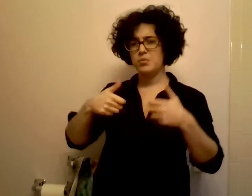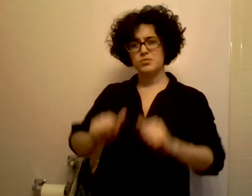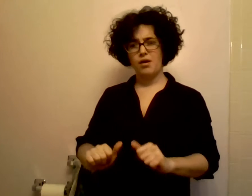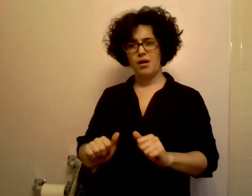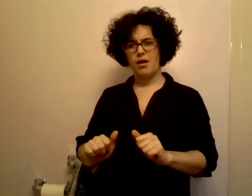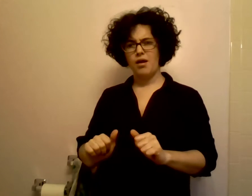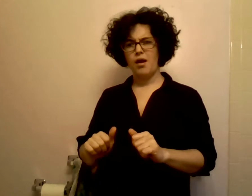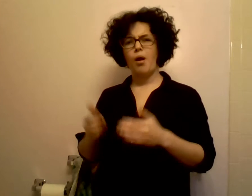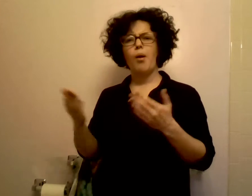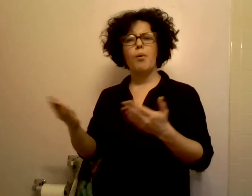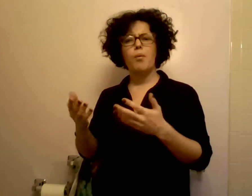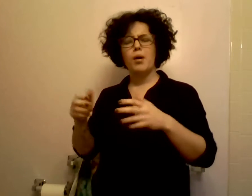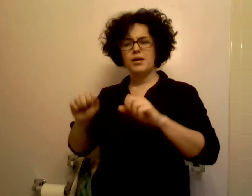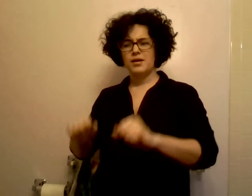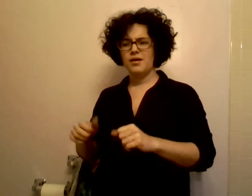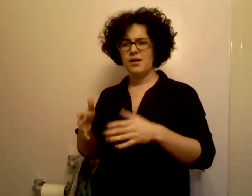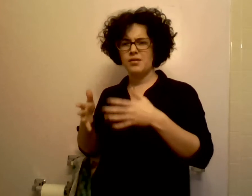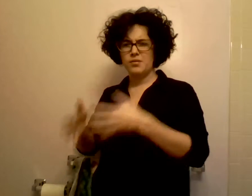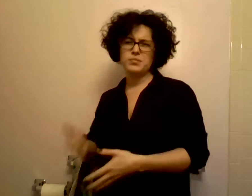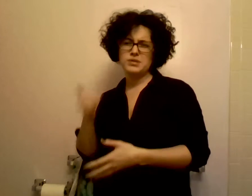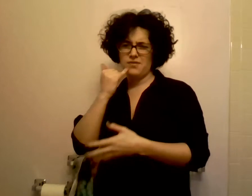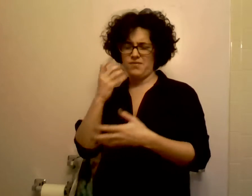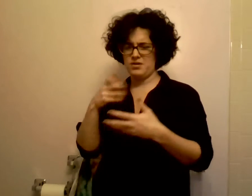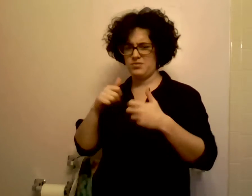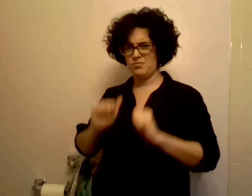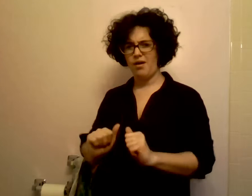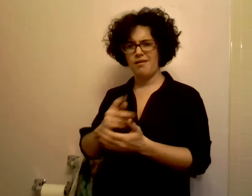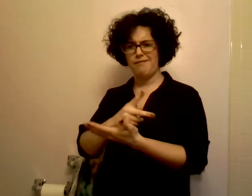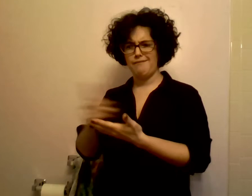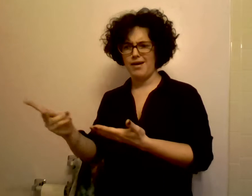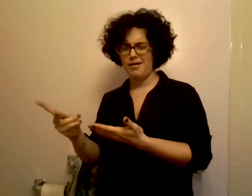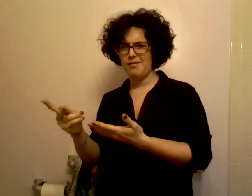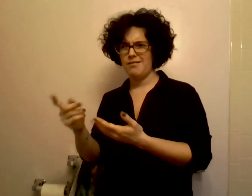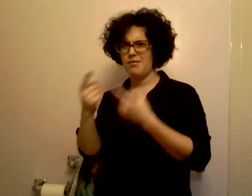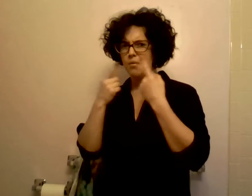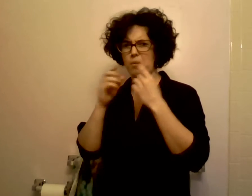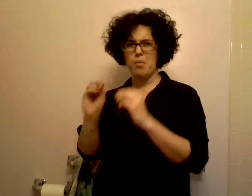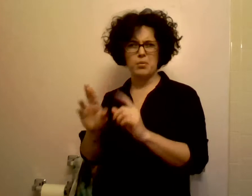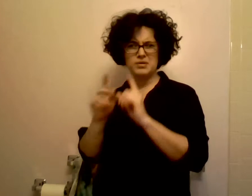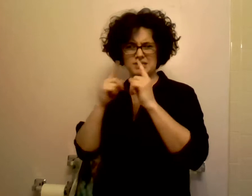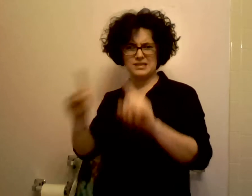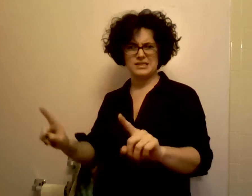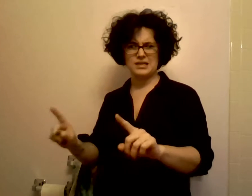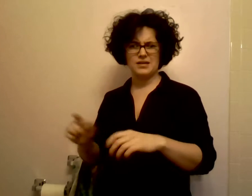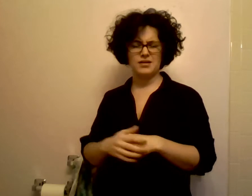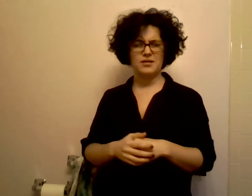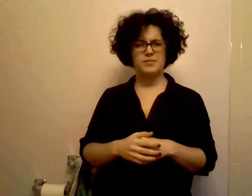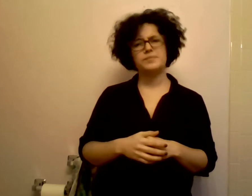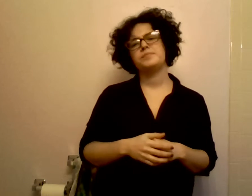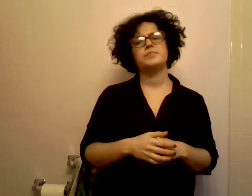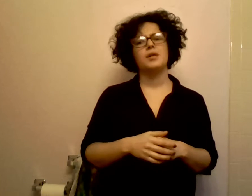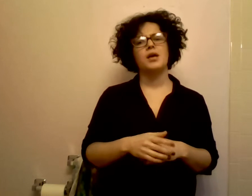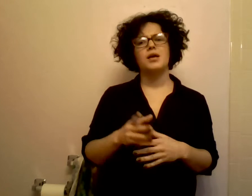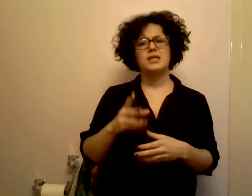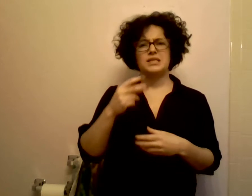whether I succeed or not? Often, we're stuck in negativity or negative emotions, such as